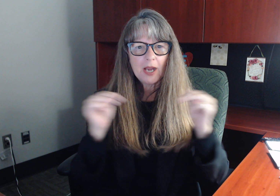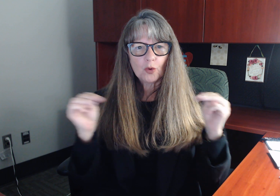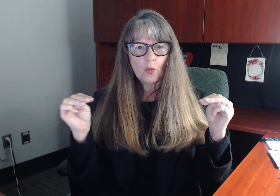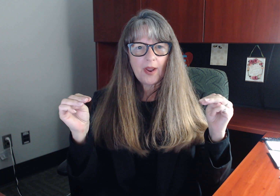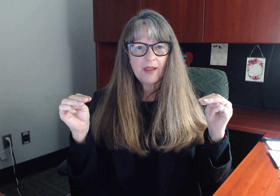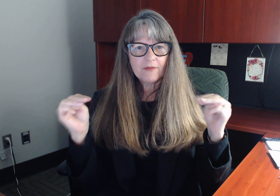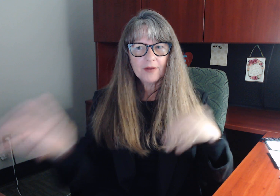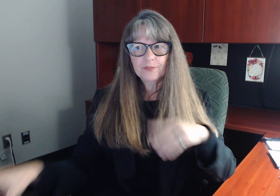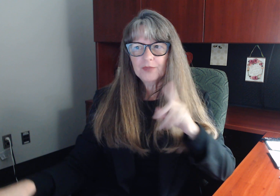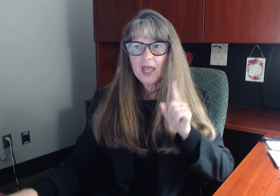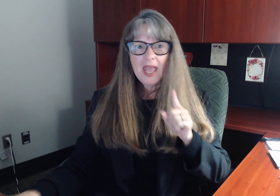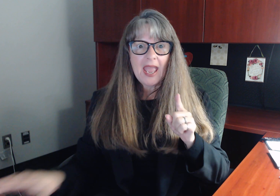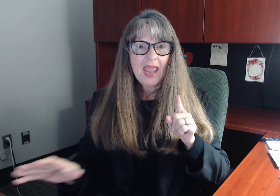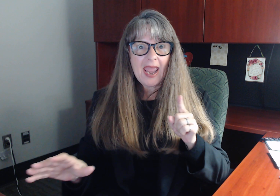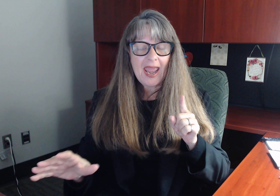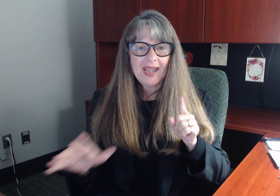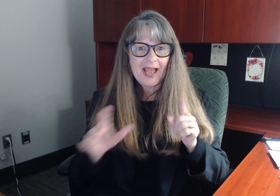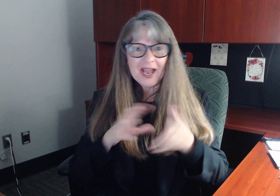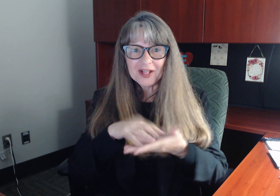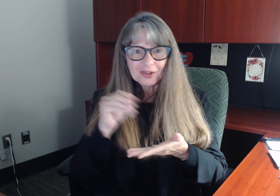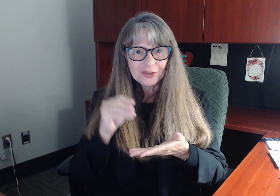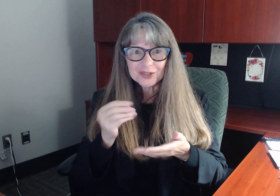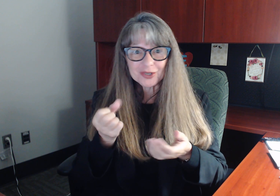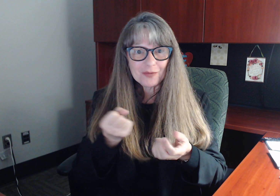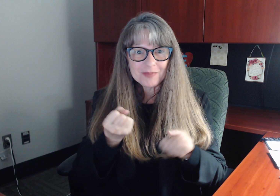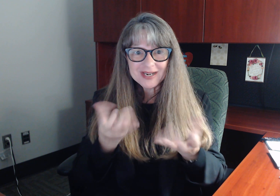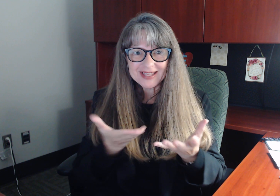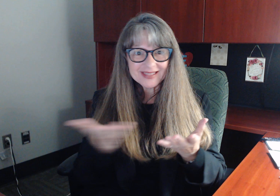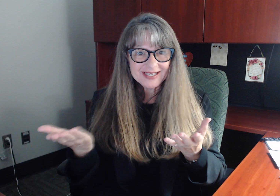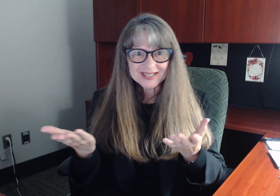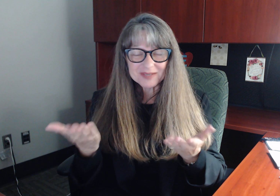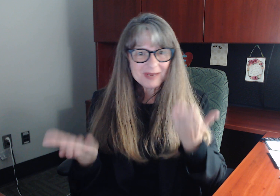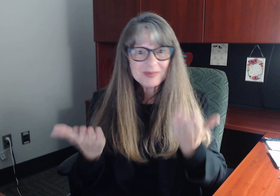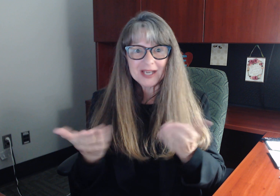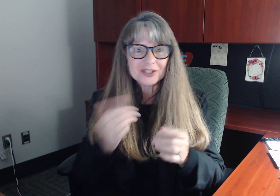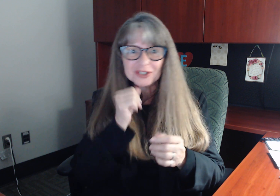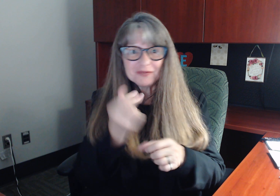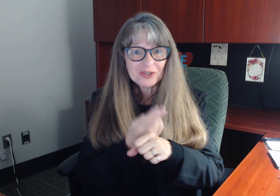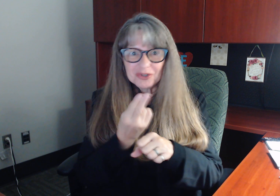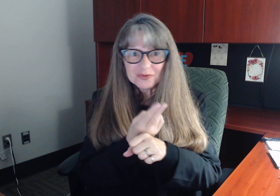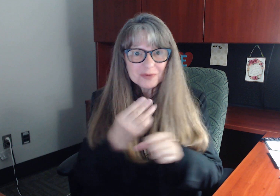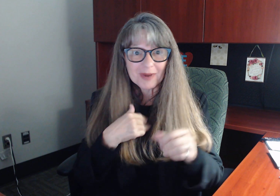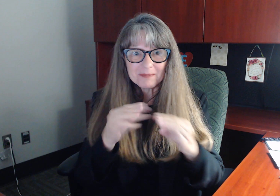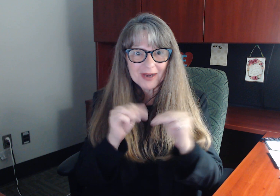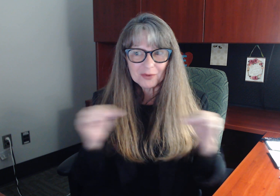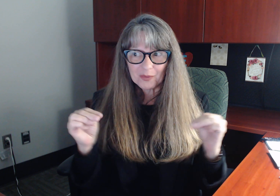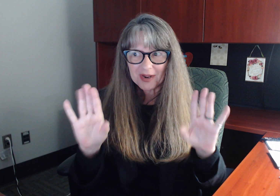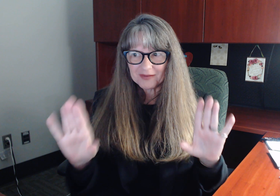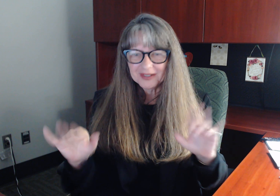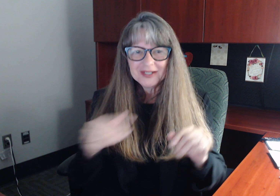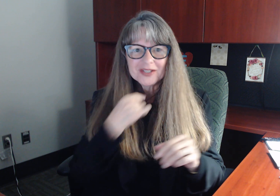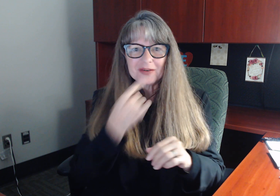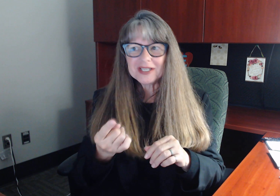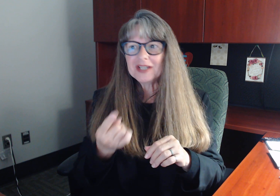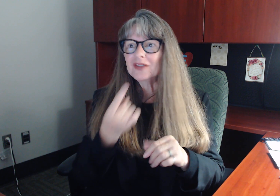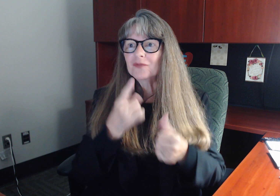microwave. And I learned so many things, and maybe I shouldn't even use my microwave. I'll tell you, the first